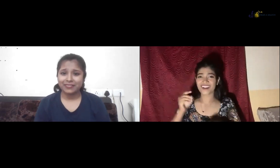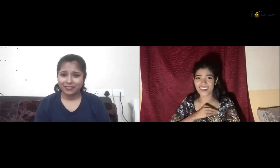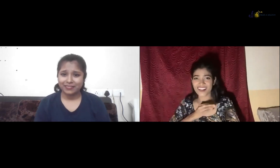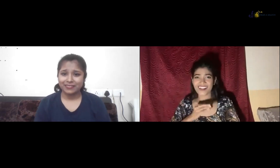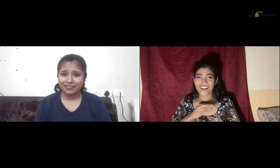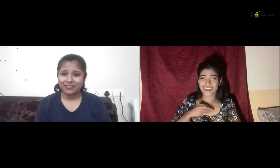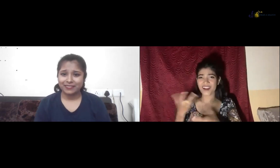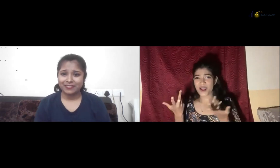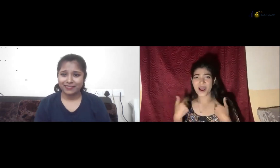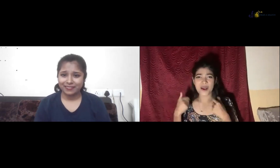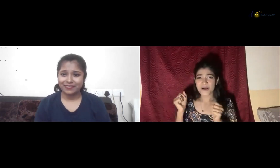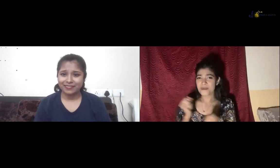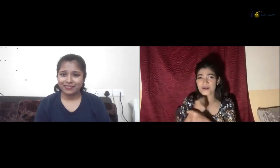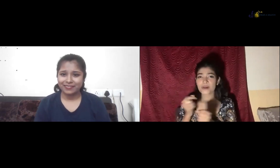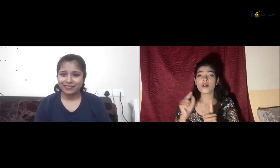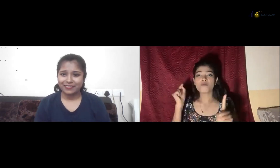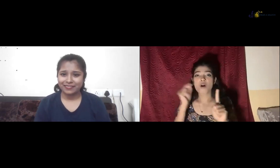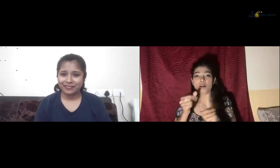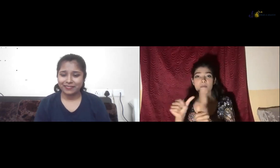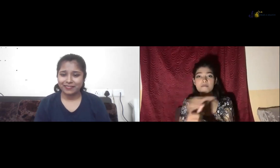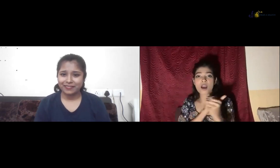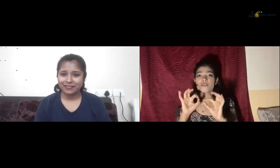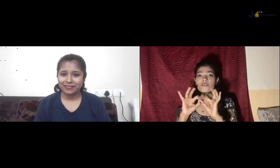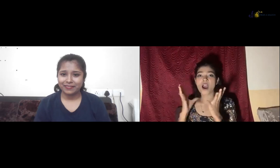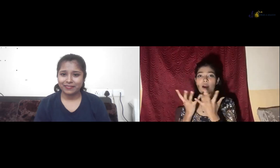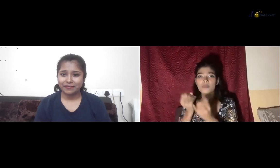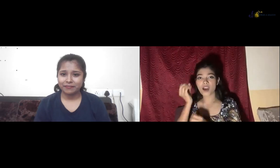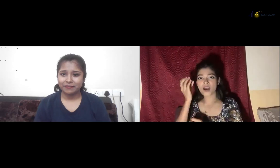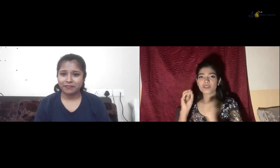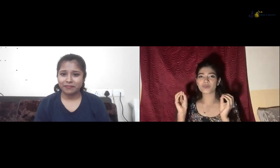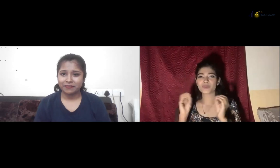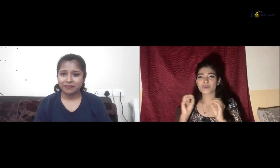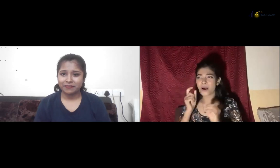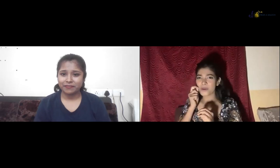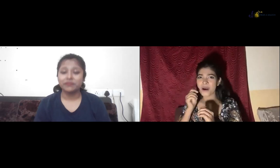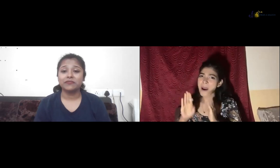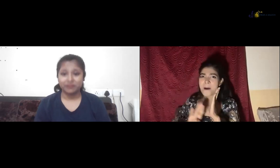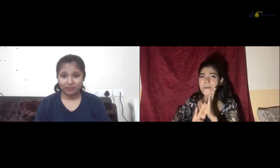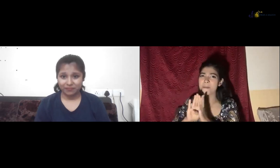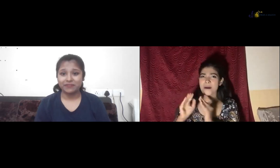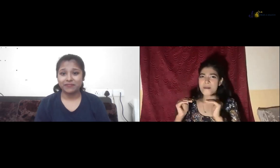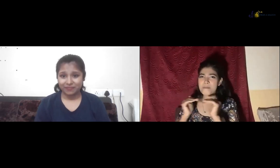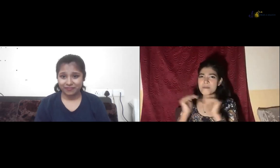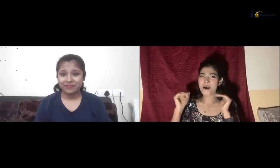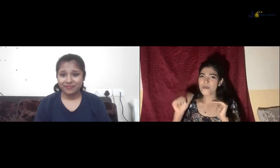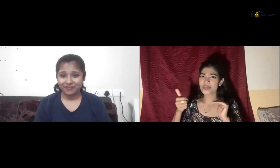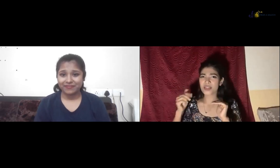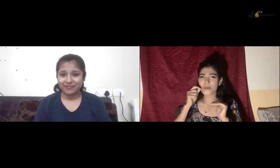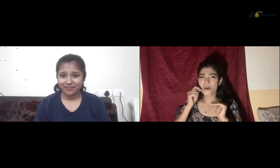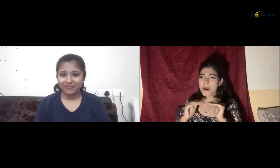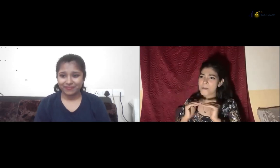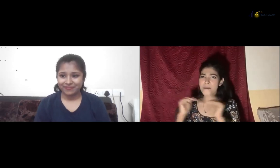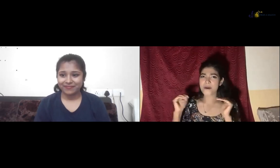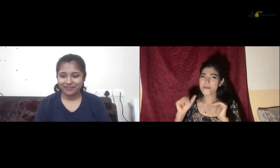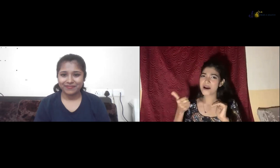things. So if people think that you have to be scared and you can't do things, so it's important that family need to make them